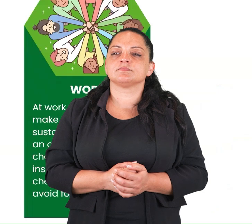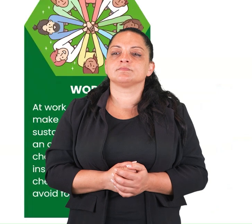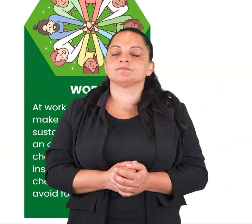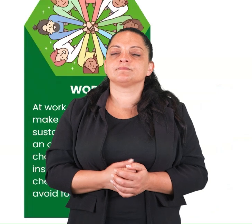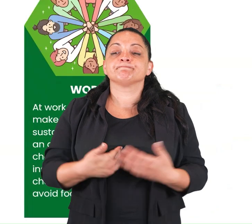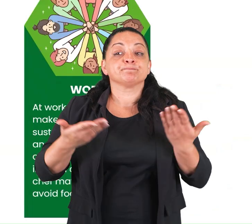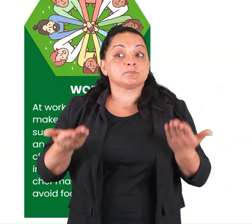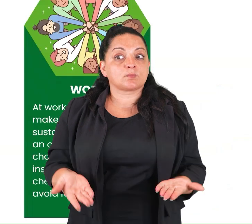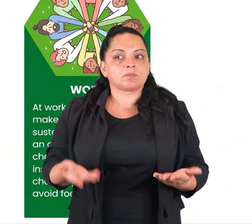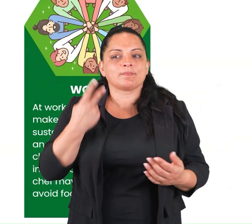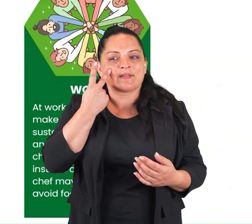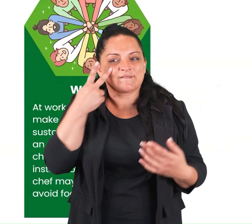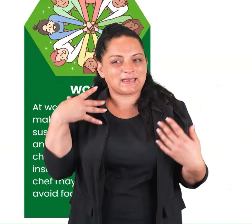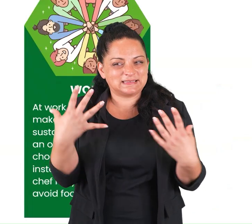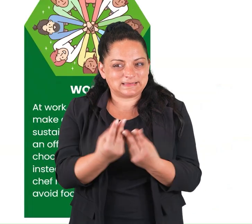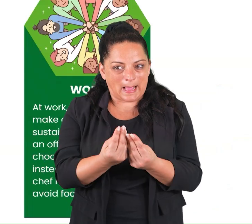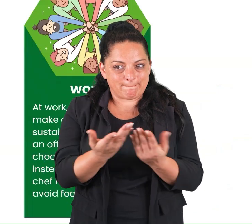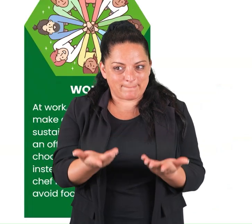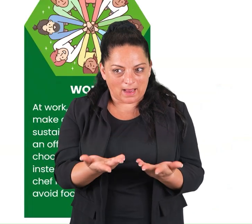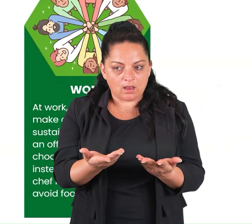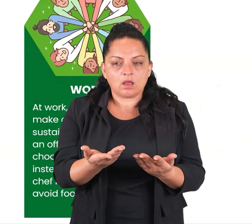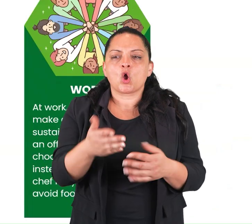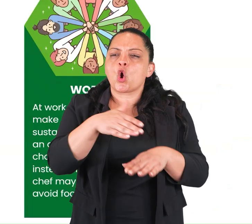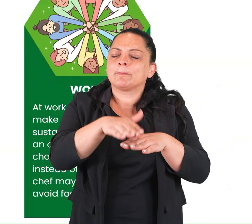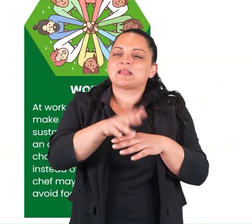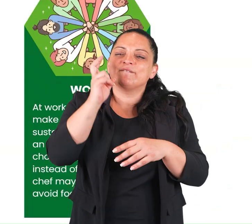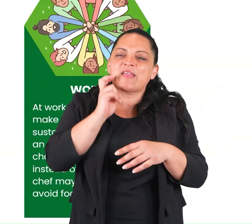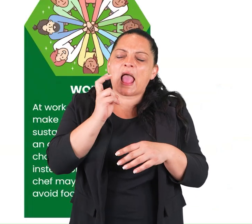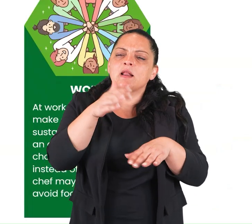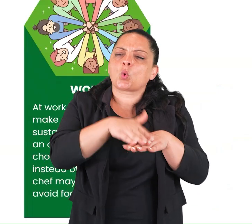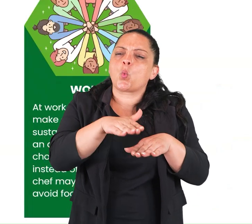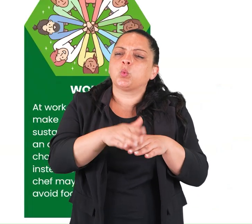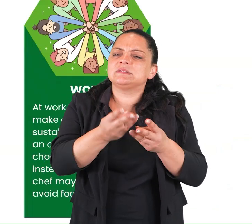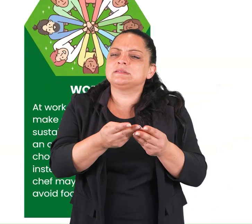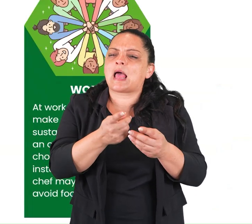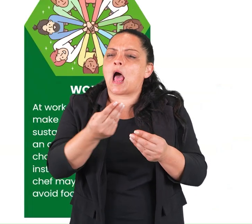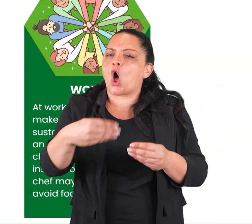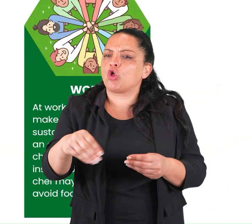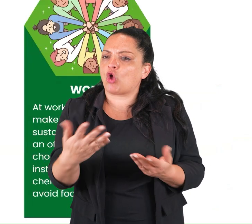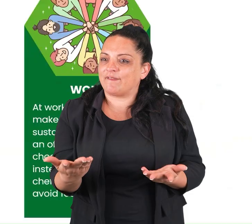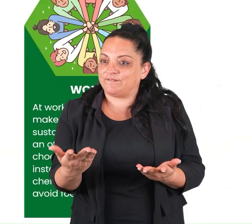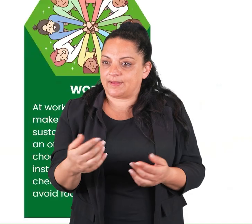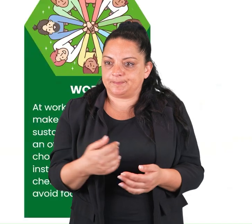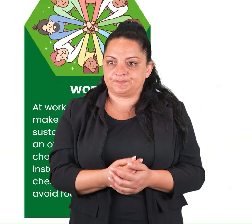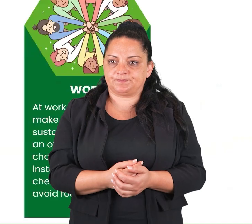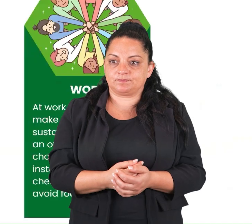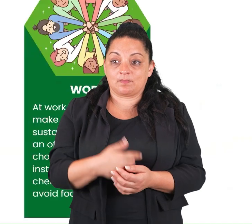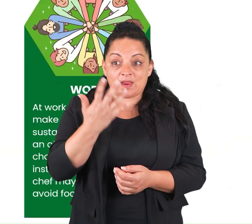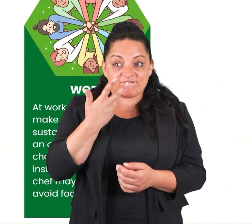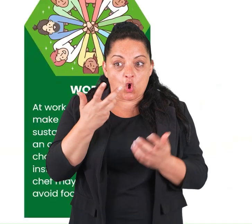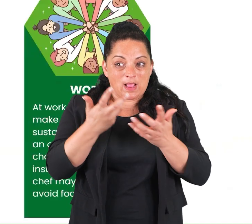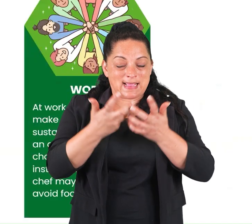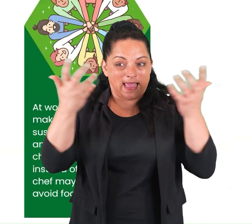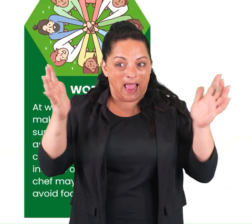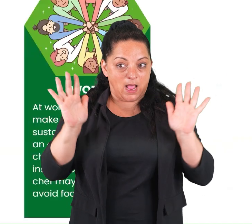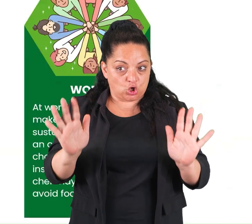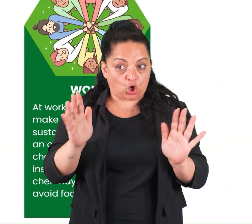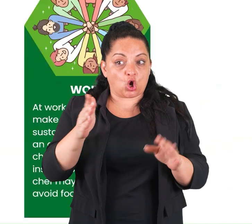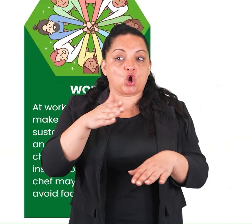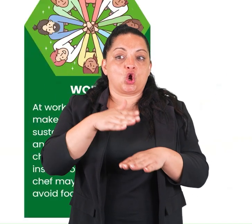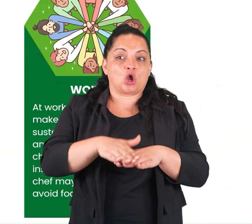Now we can see where green skills are applied. And I just want to say that green skills are